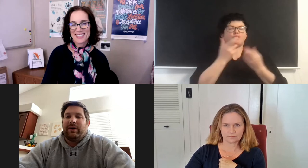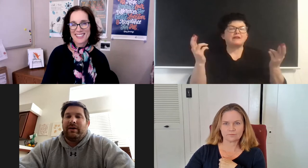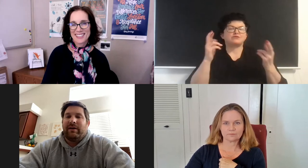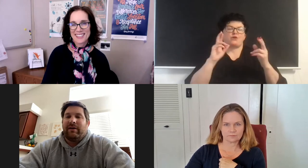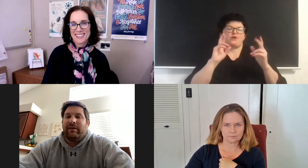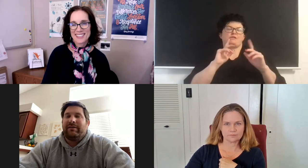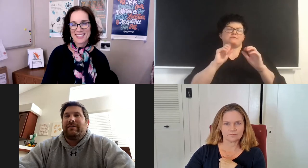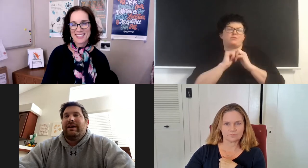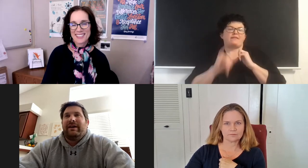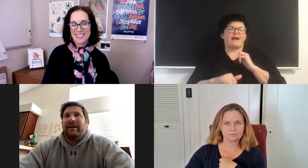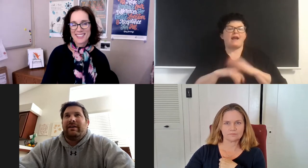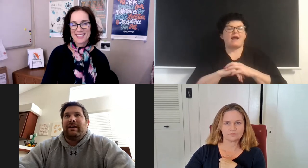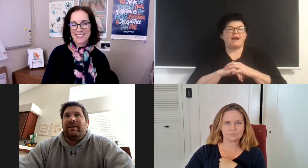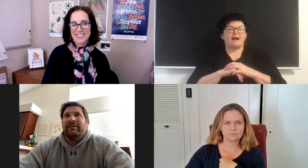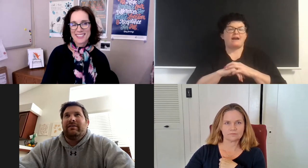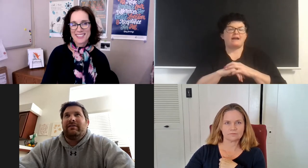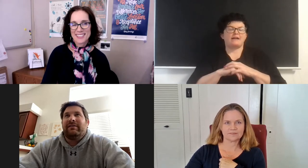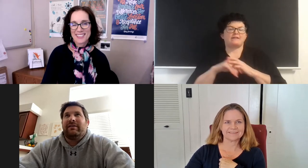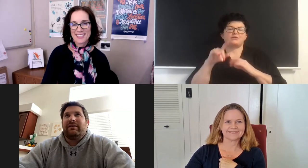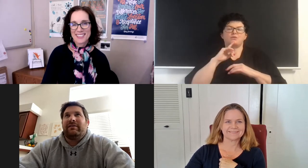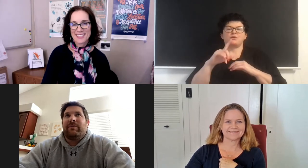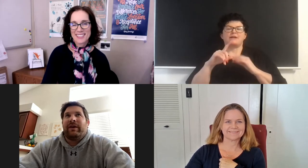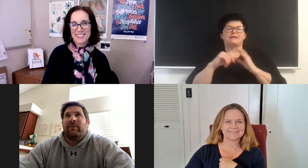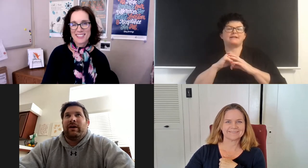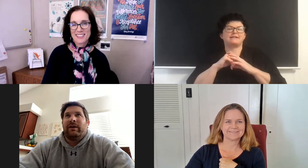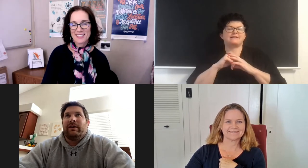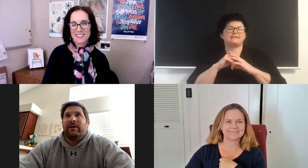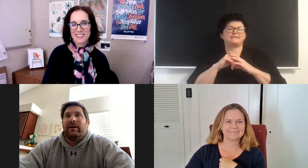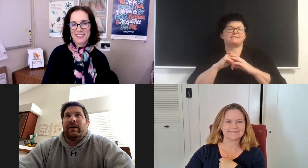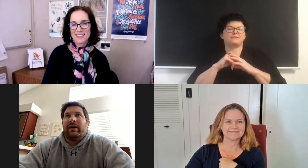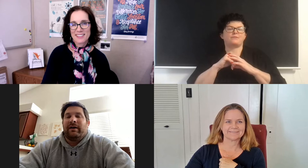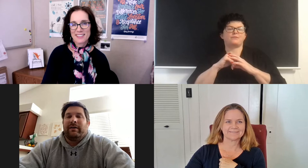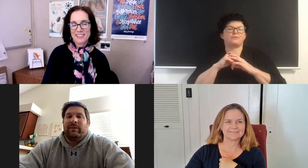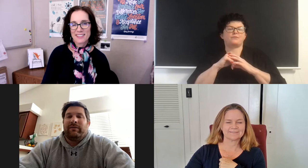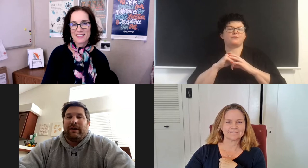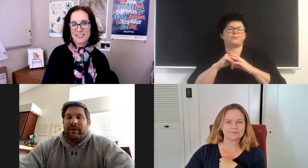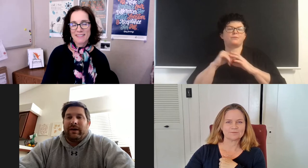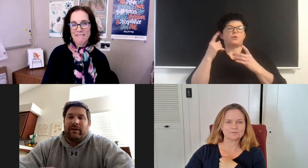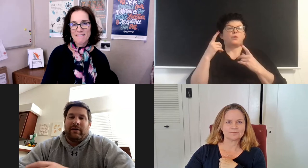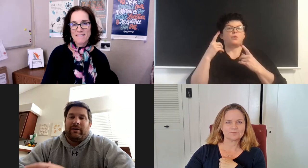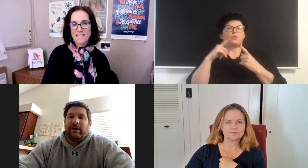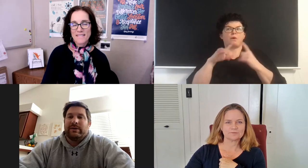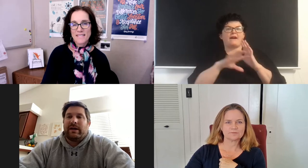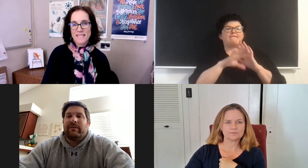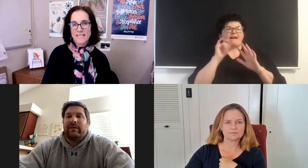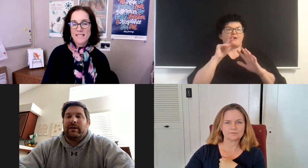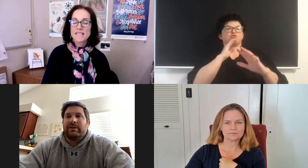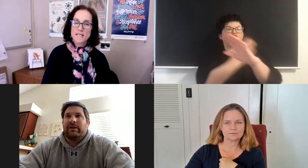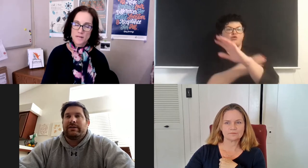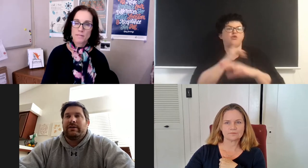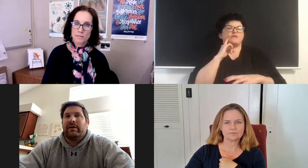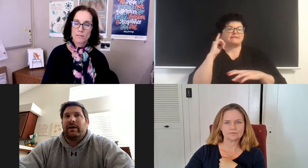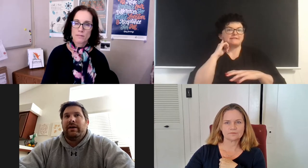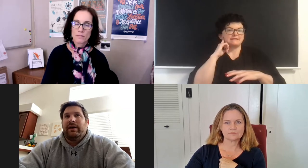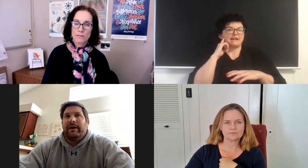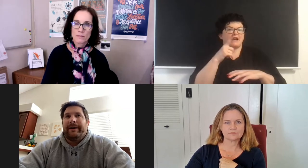that. But it is something when we found out we had our daughter was deaf and she